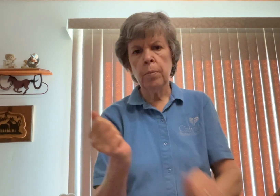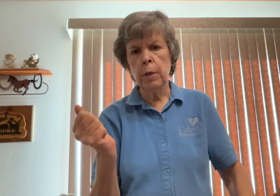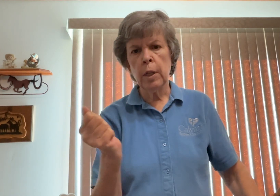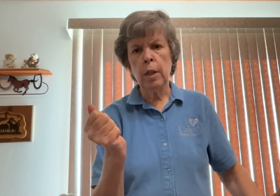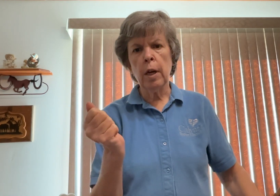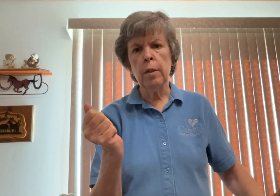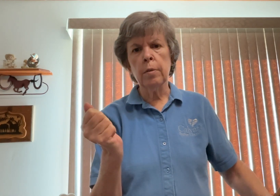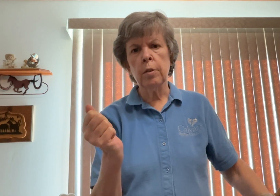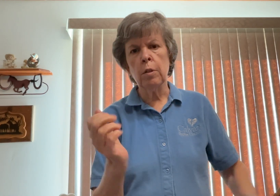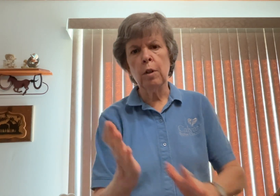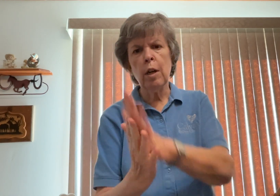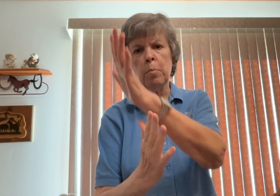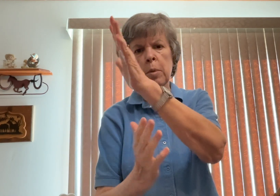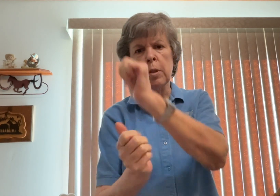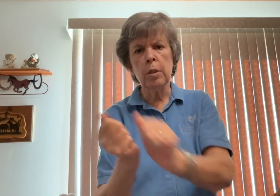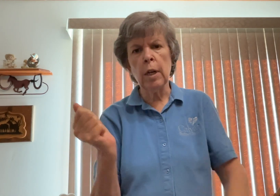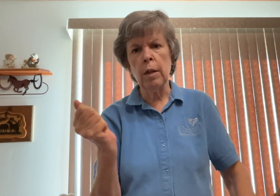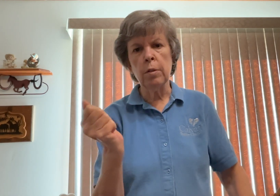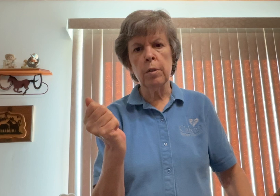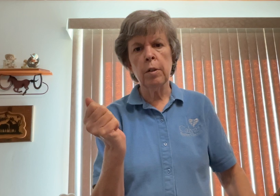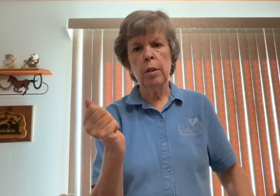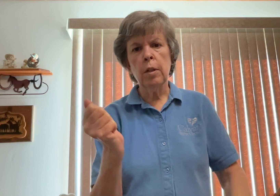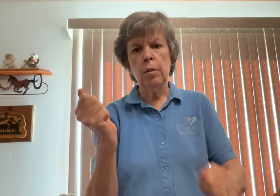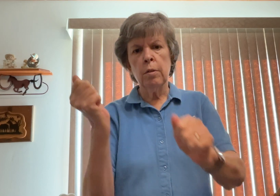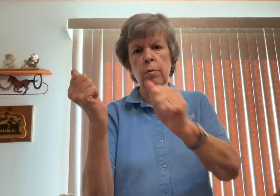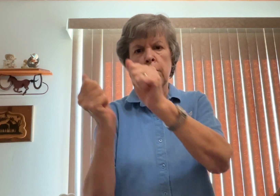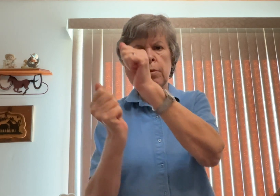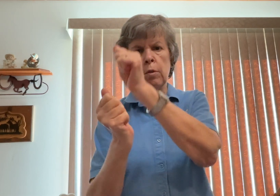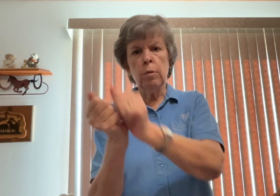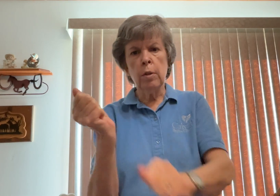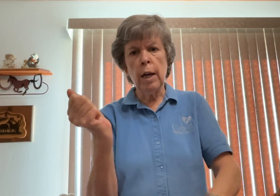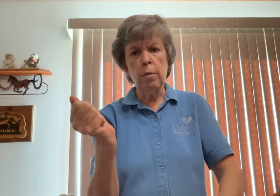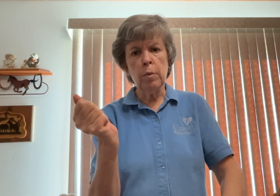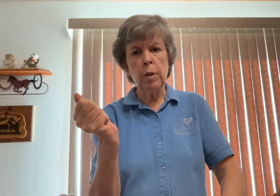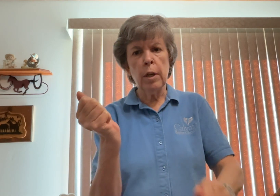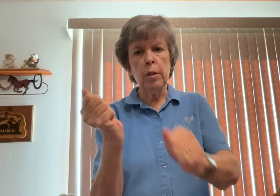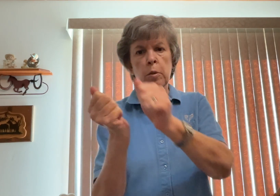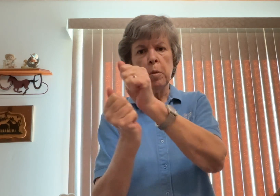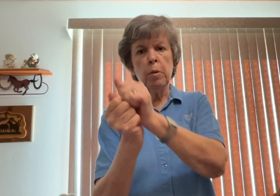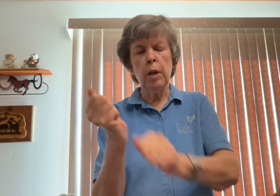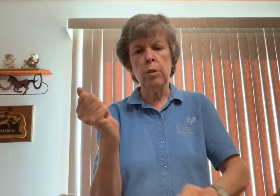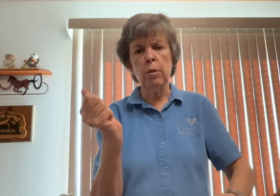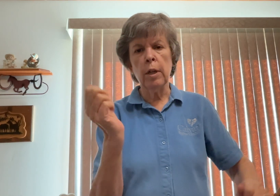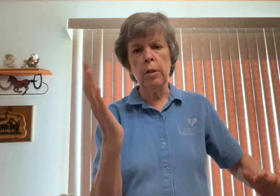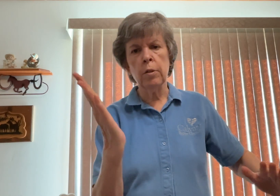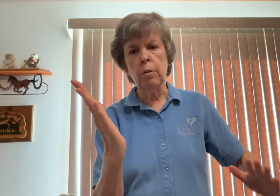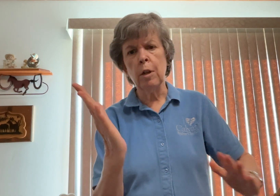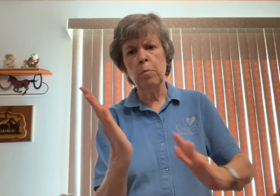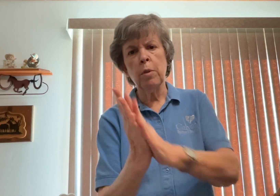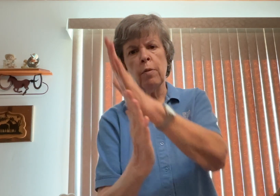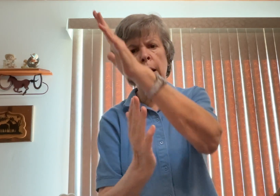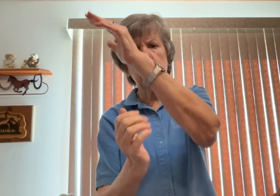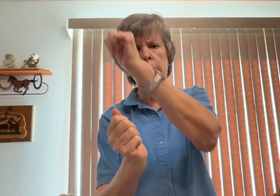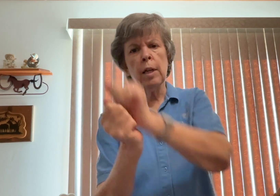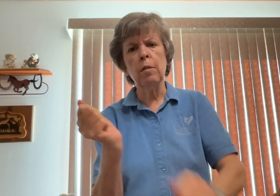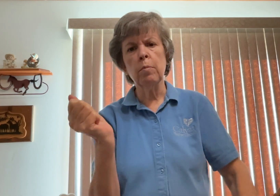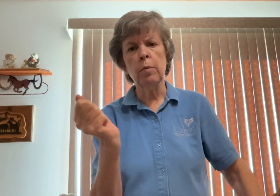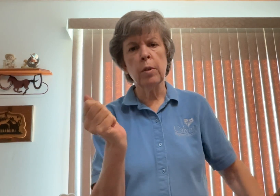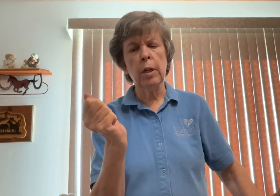like that. So up and down. You're down with A's. Both hands are A's. So up with flat, down with